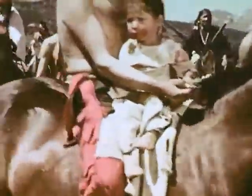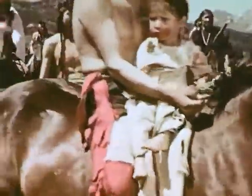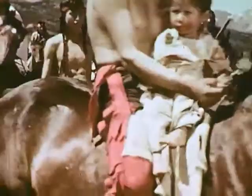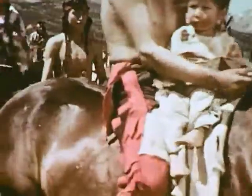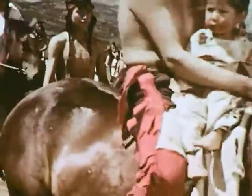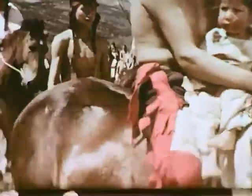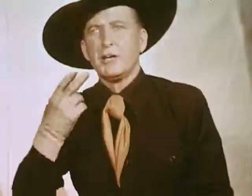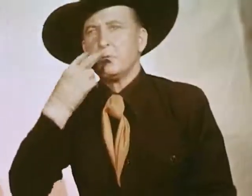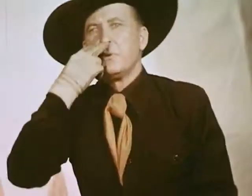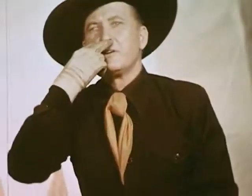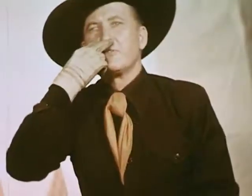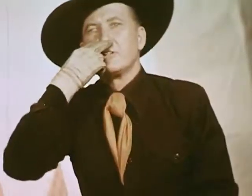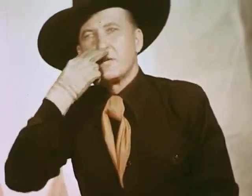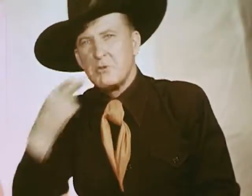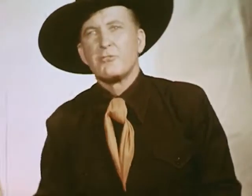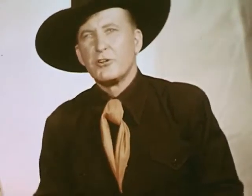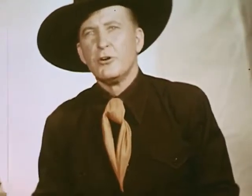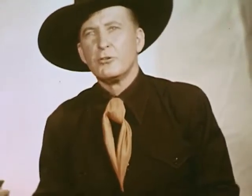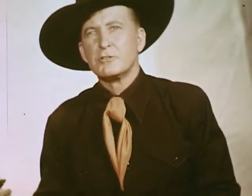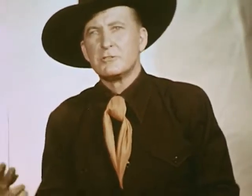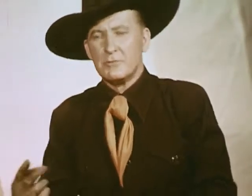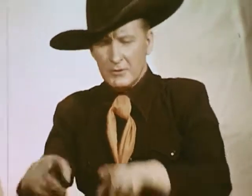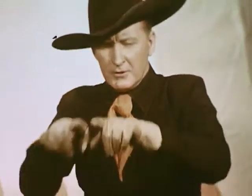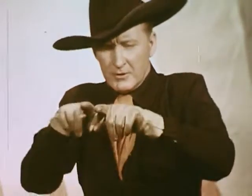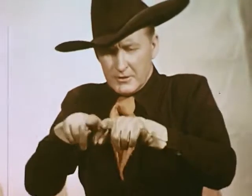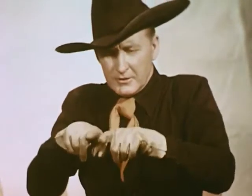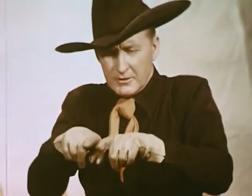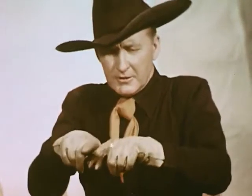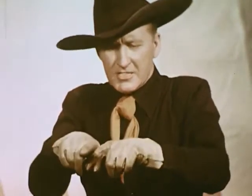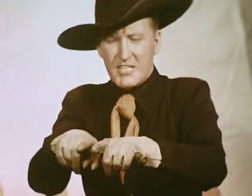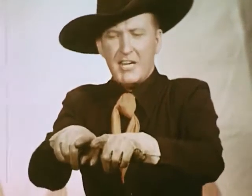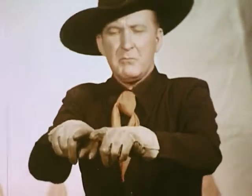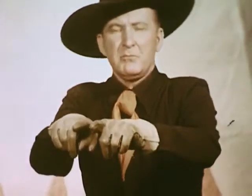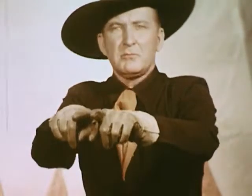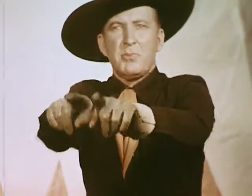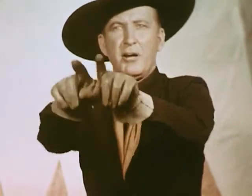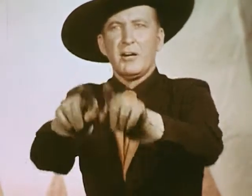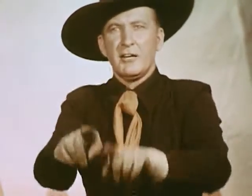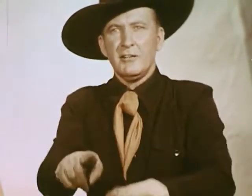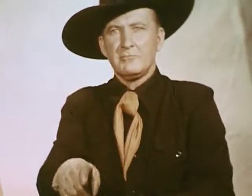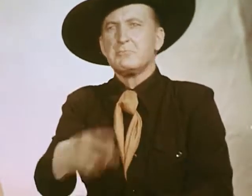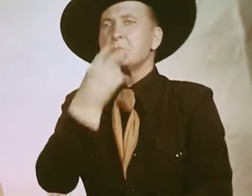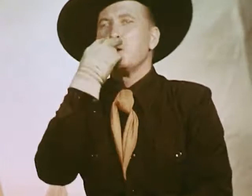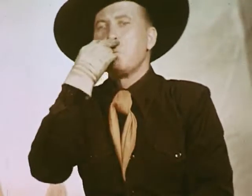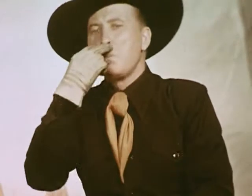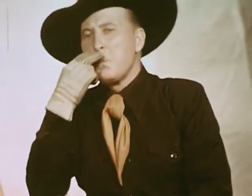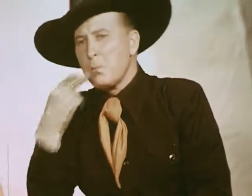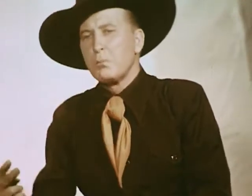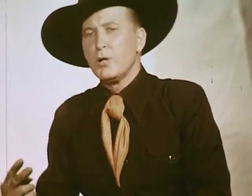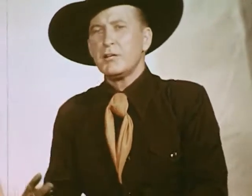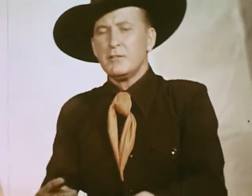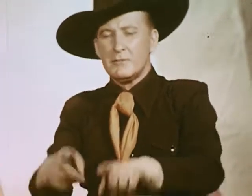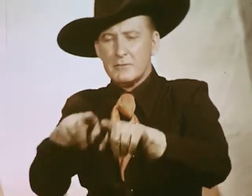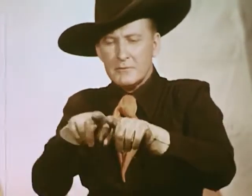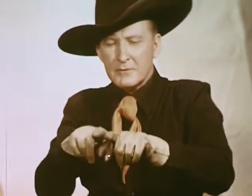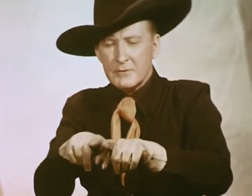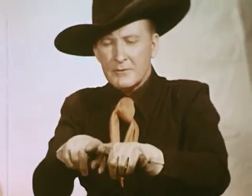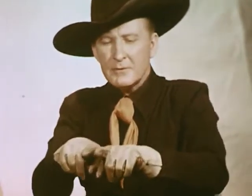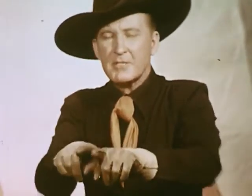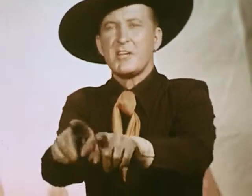It looked like blood, blood, of course, coming from the nose. The same, parallel. So, blood, the